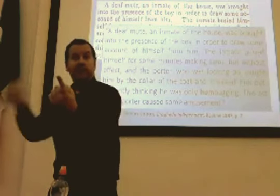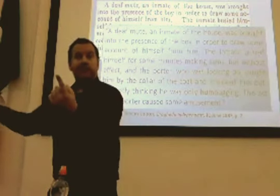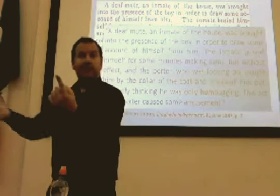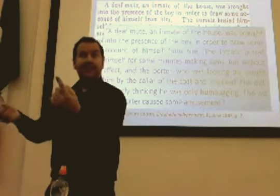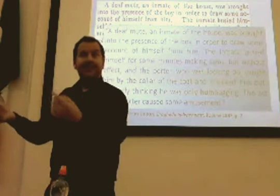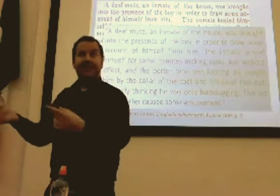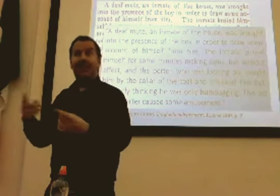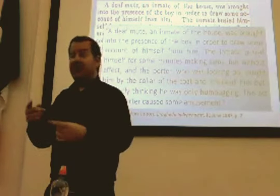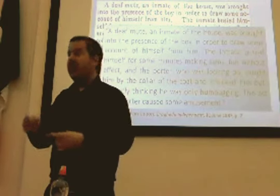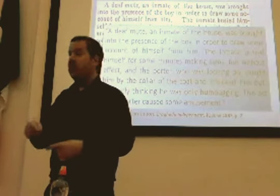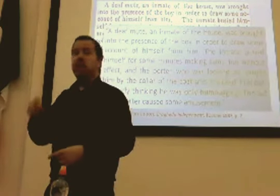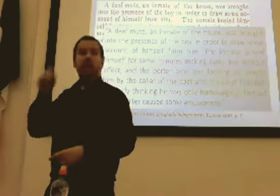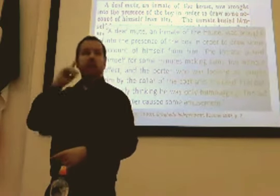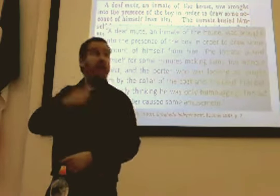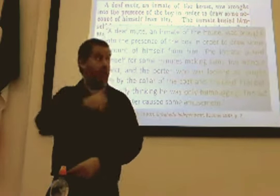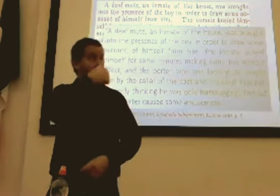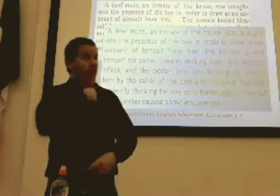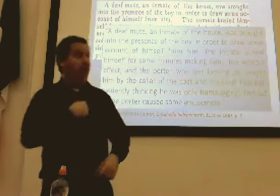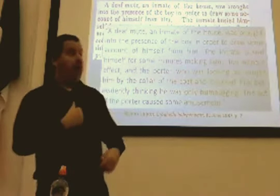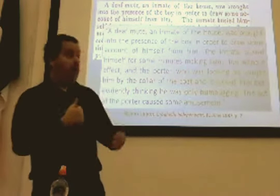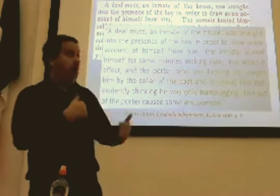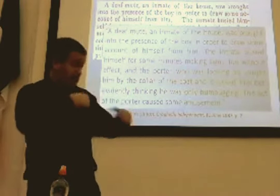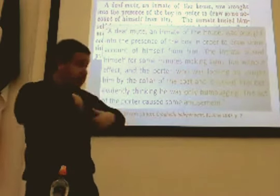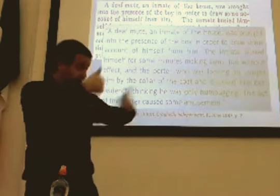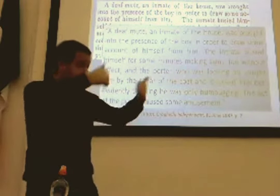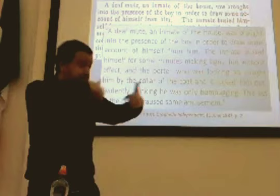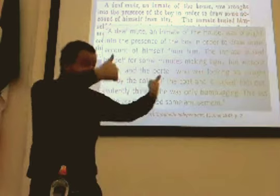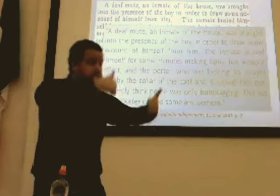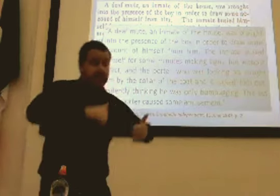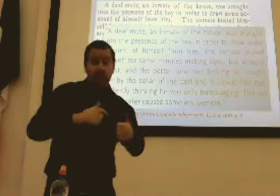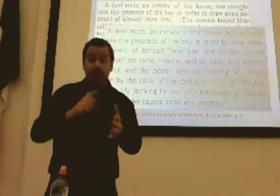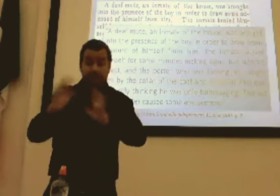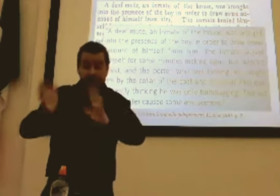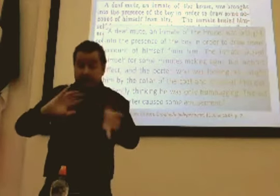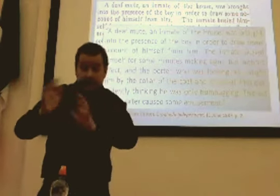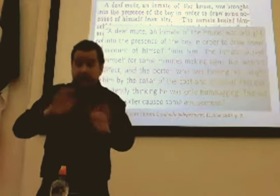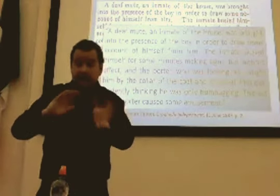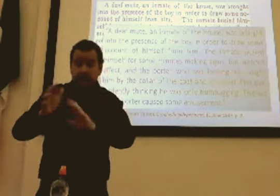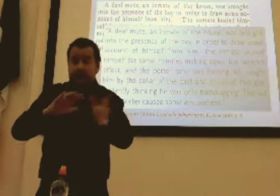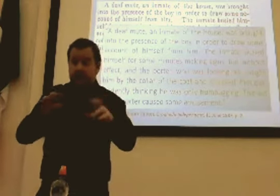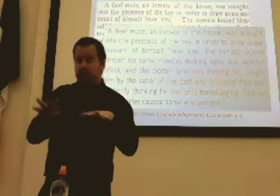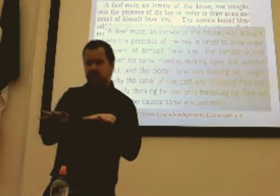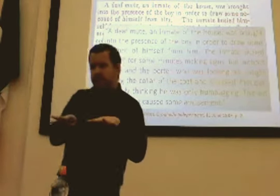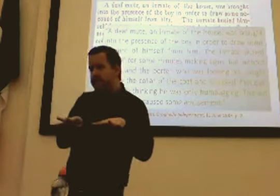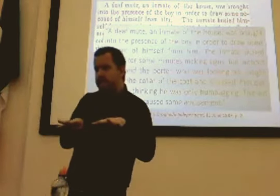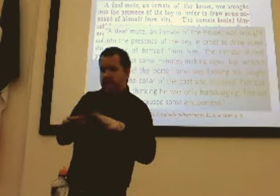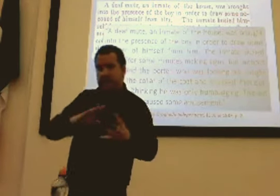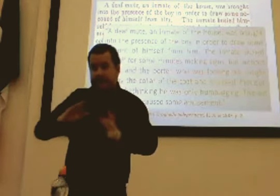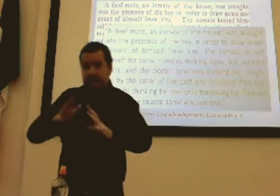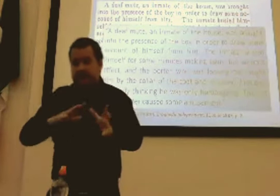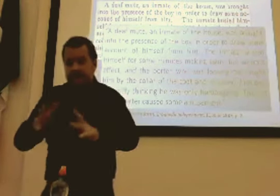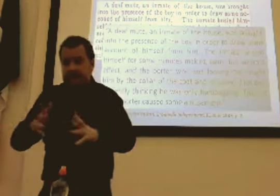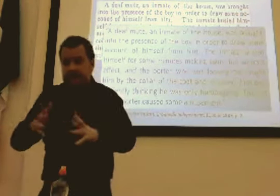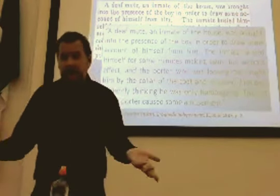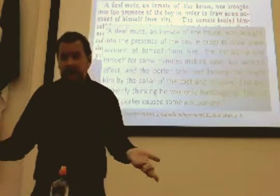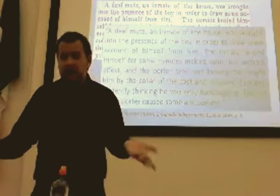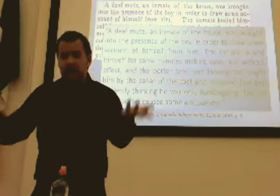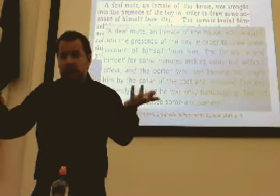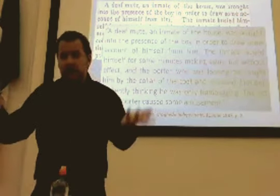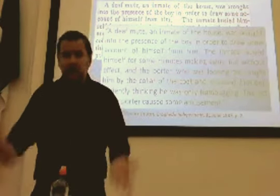they could interpret, if the deaf person could interpret. They said, oh yeah, I'll give it a go. Tried signing and various different